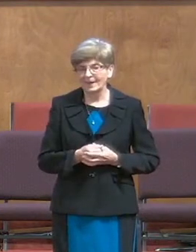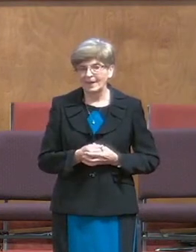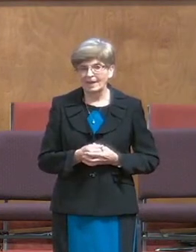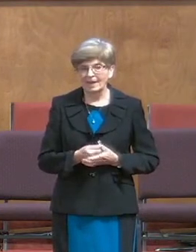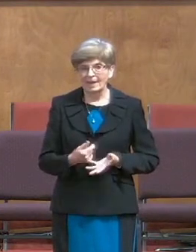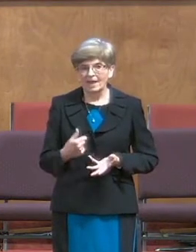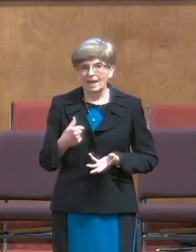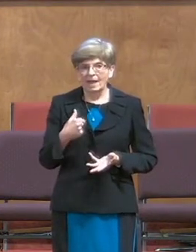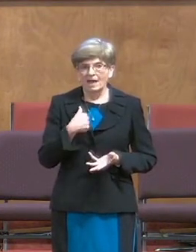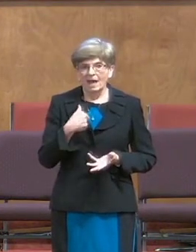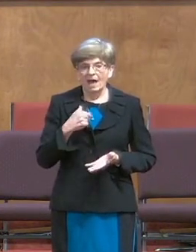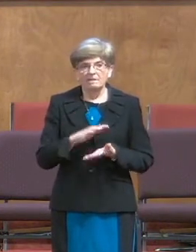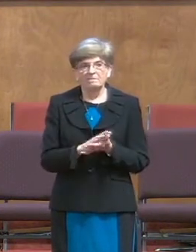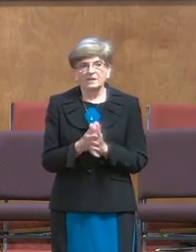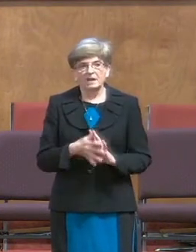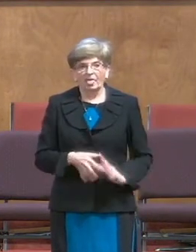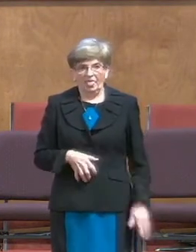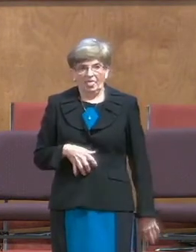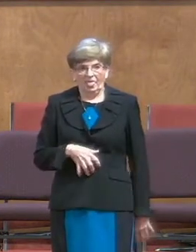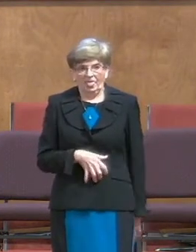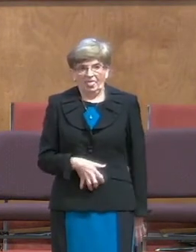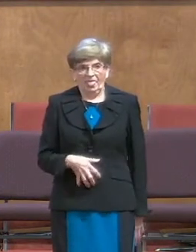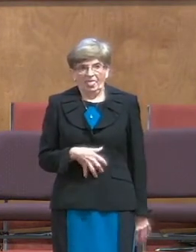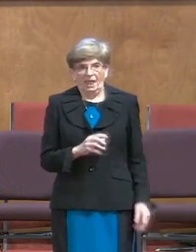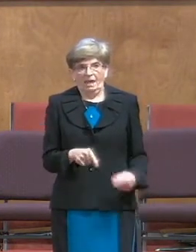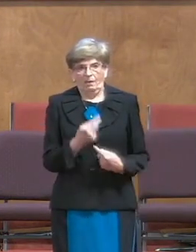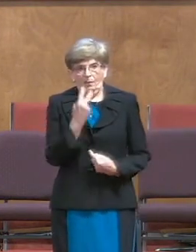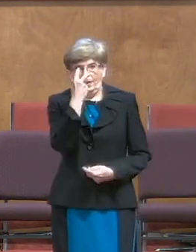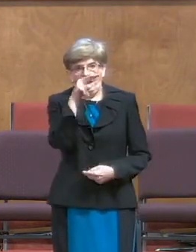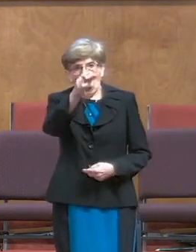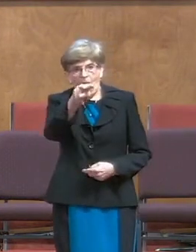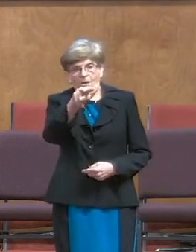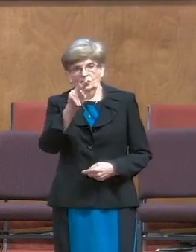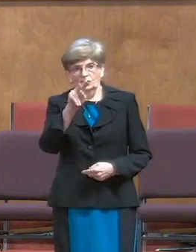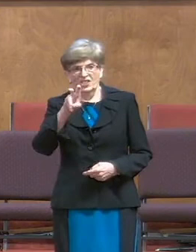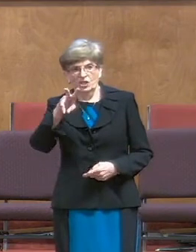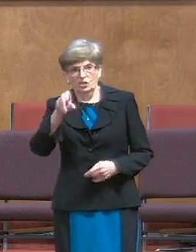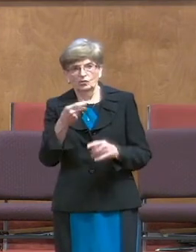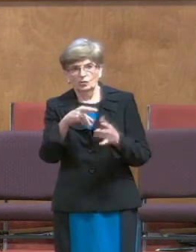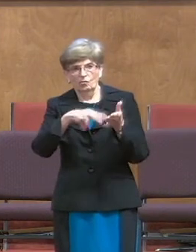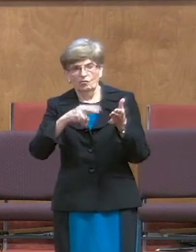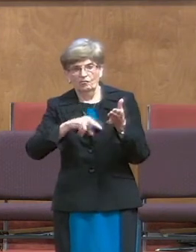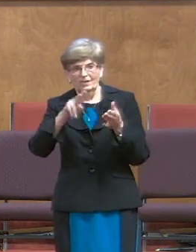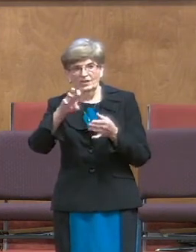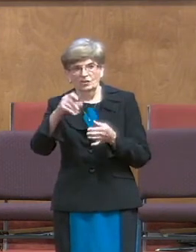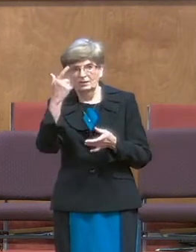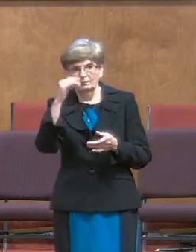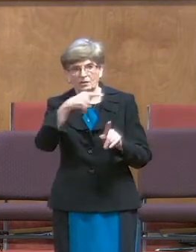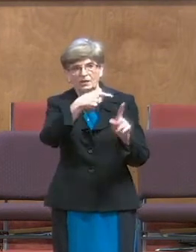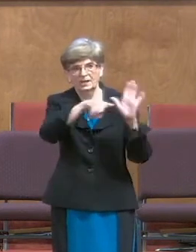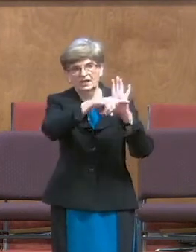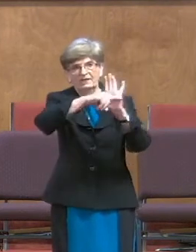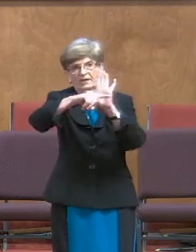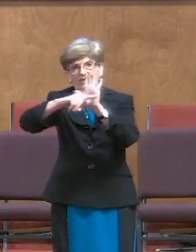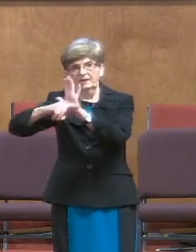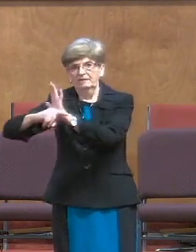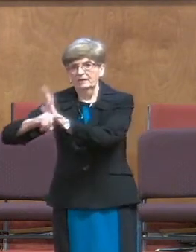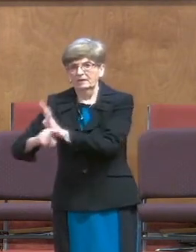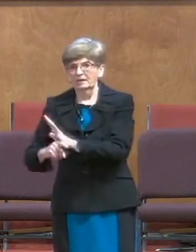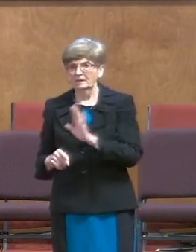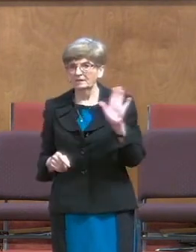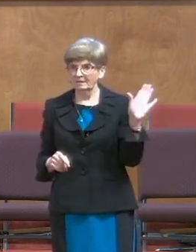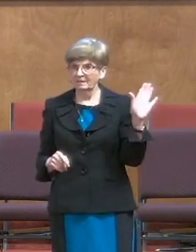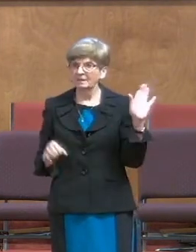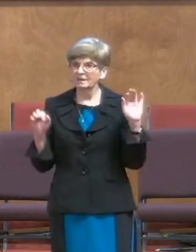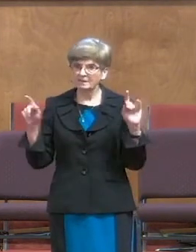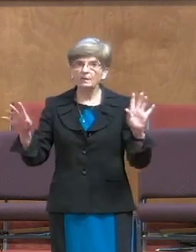physically get nauseous trying to watch the news or read the news anymore because of all the bad news? That might not be everybody. It's